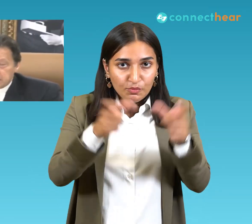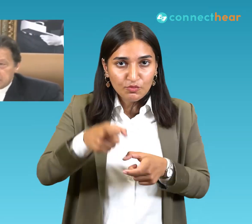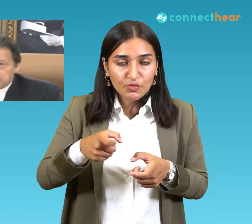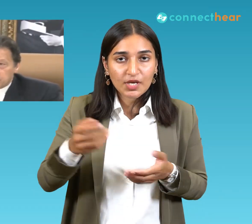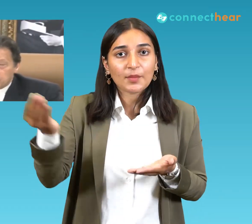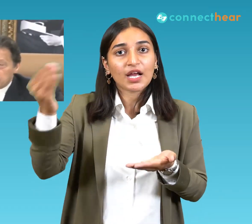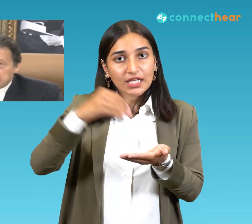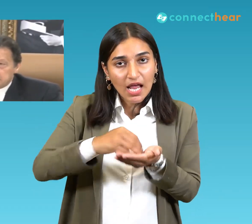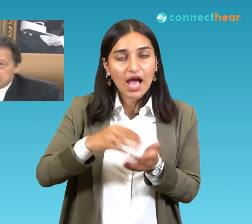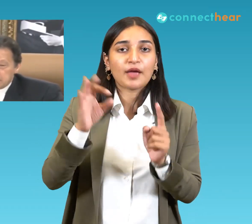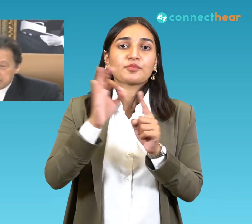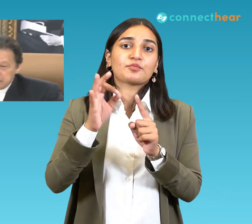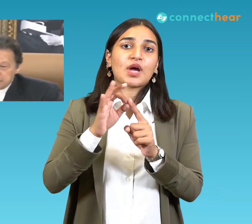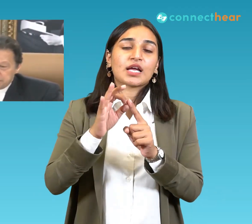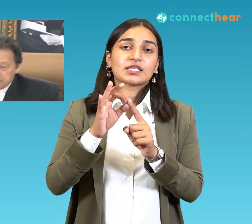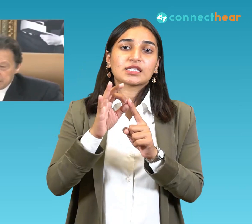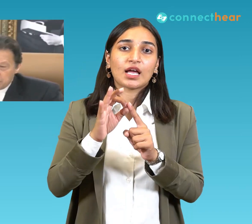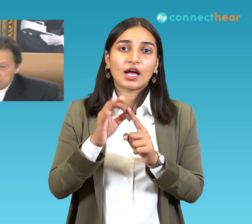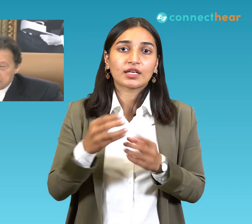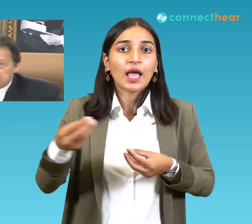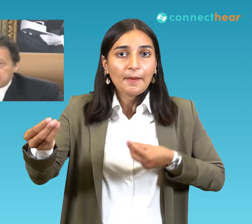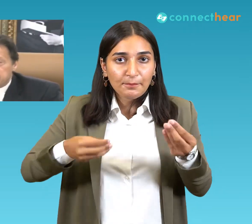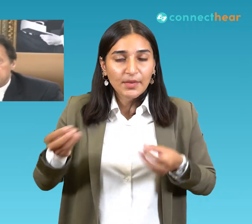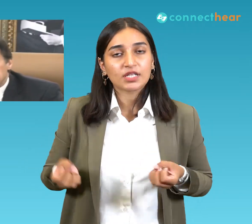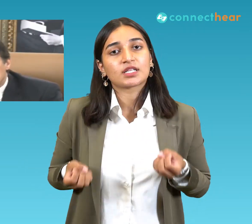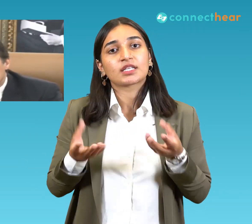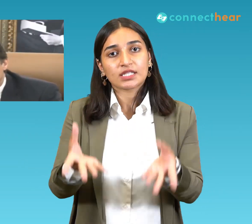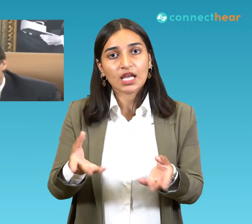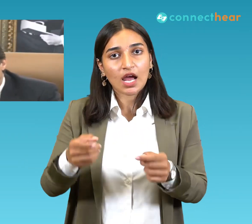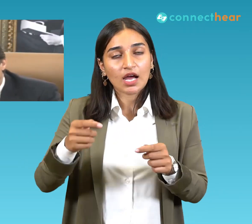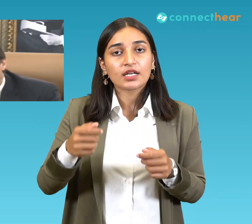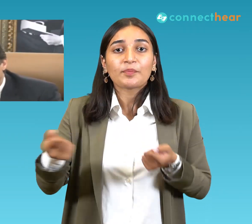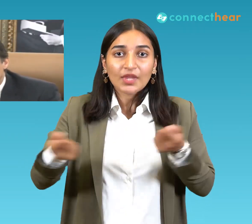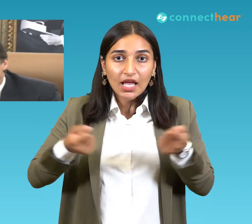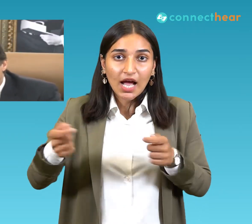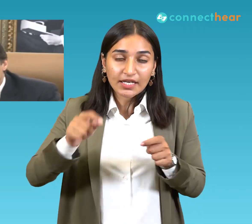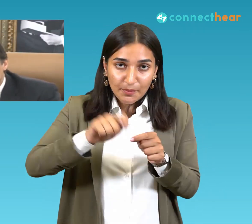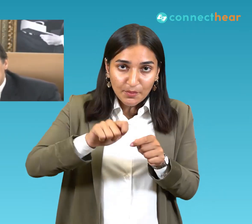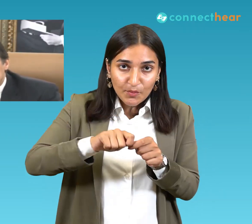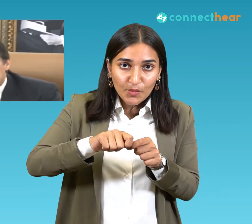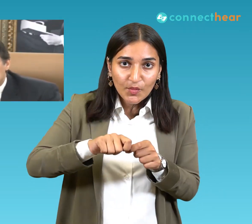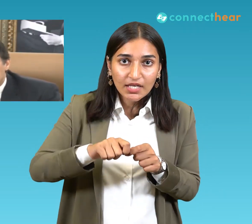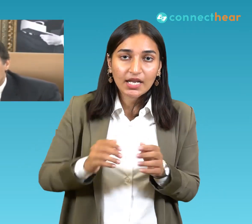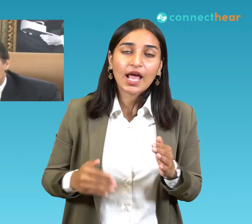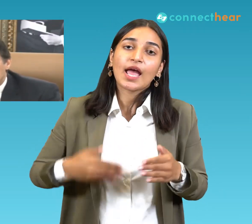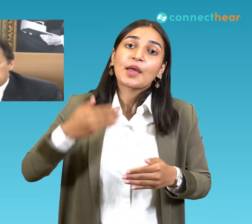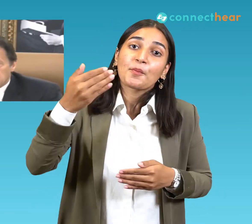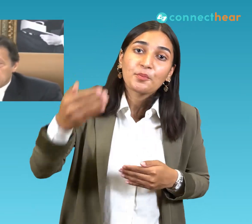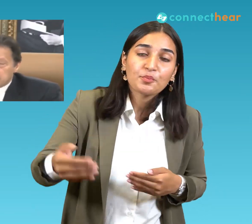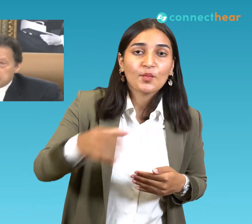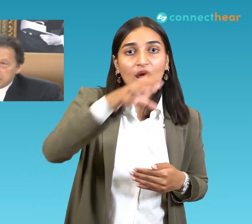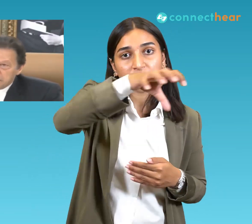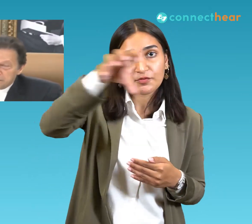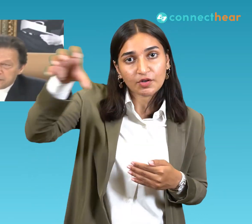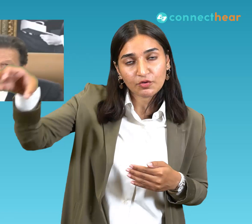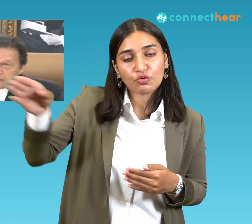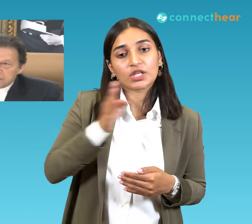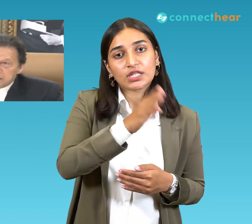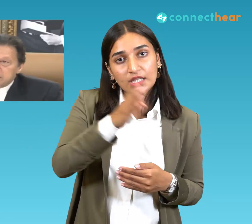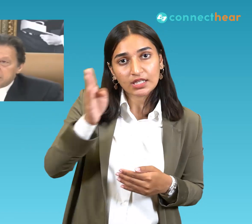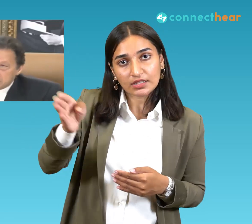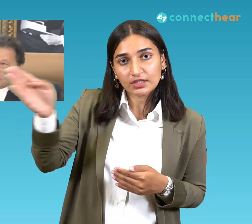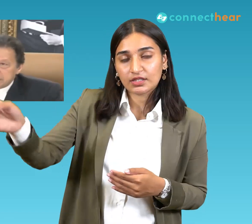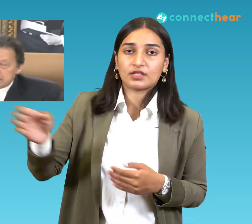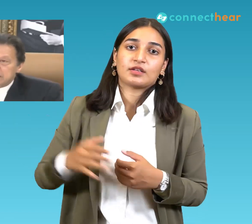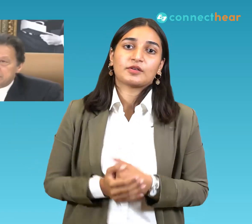Pakistan. So who can, manufacture the automobiles here and then export. And we have